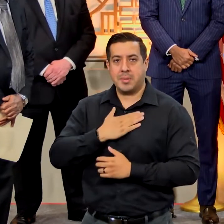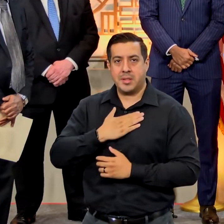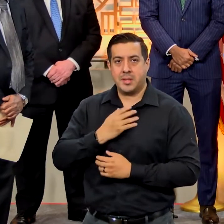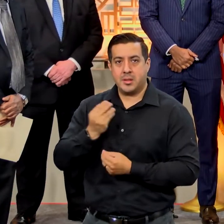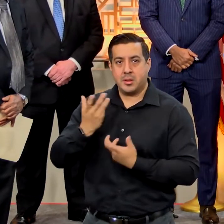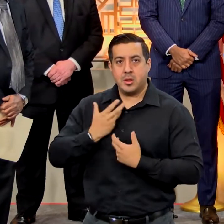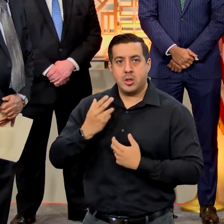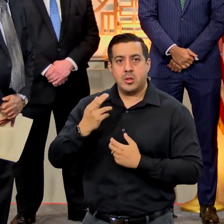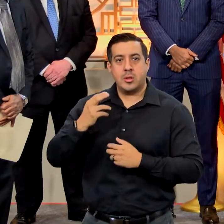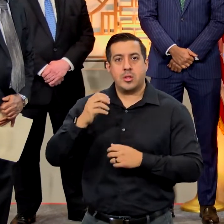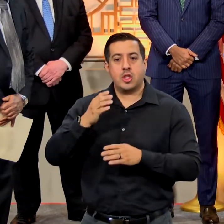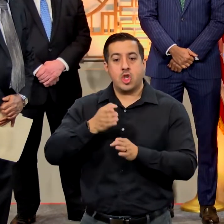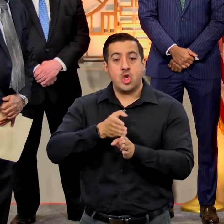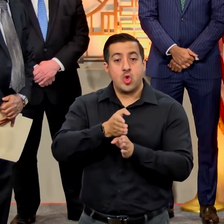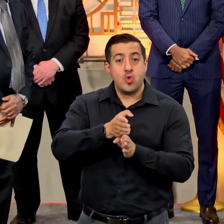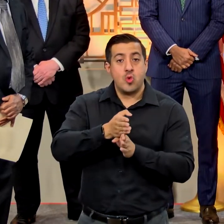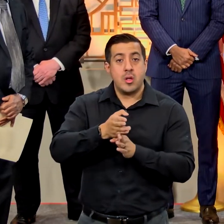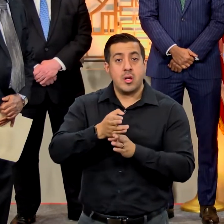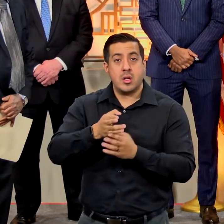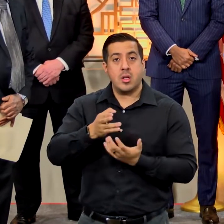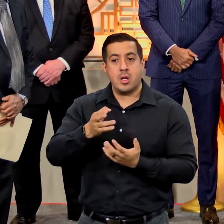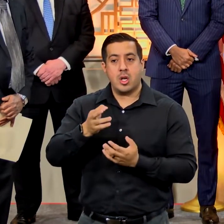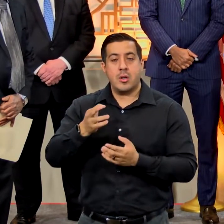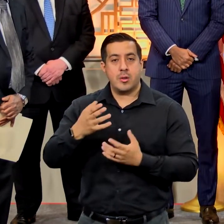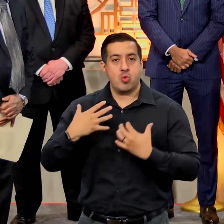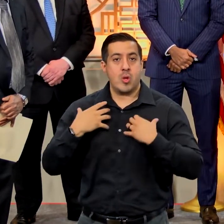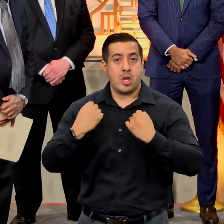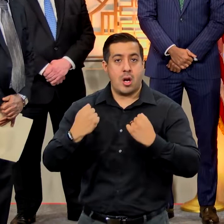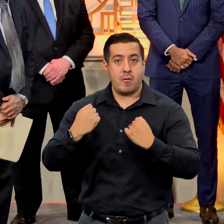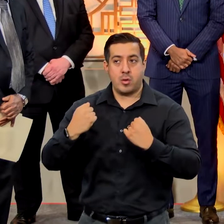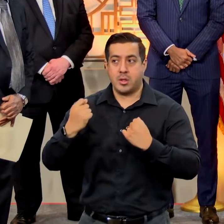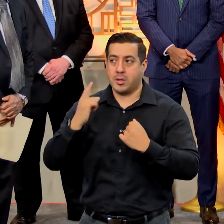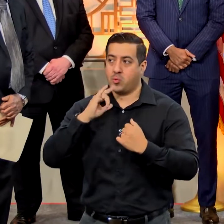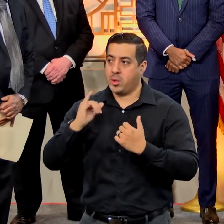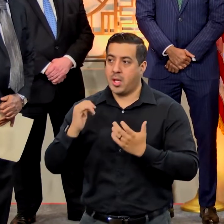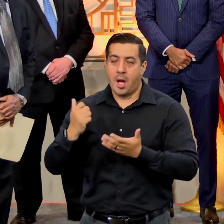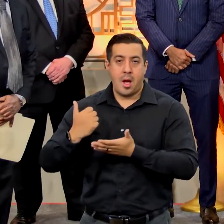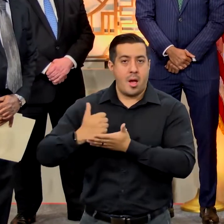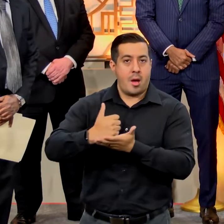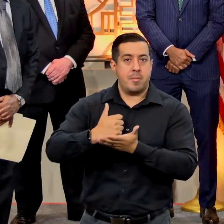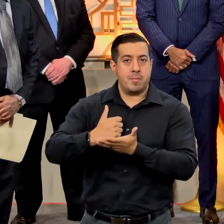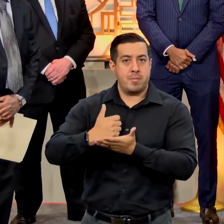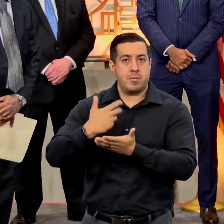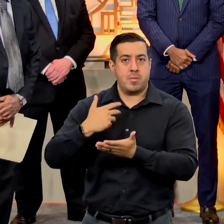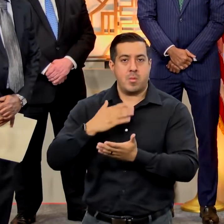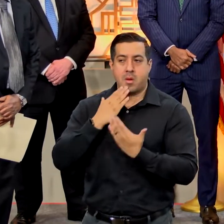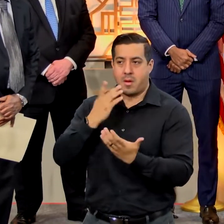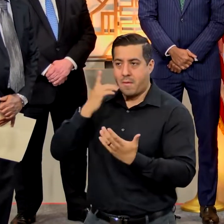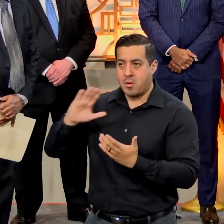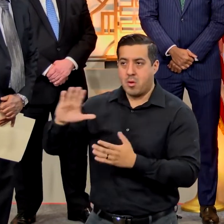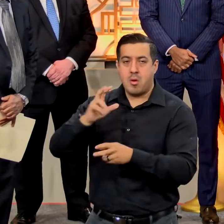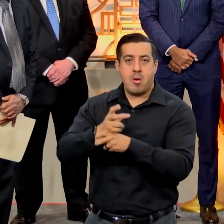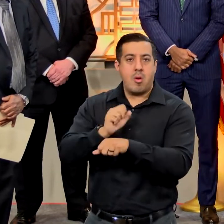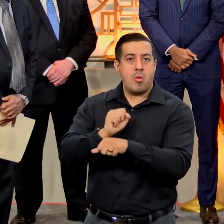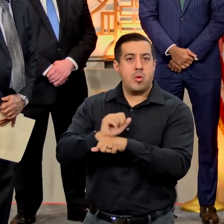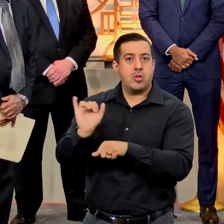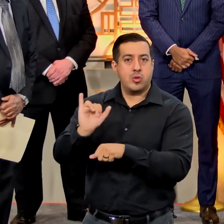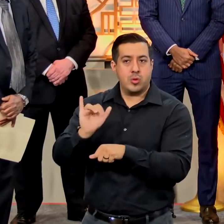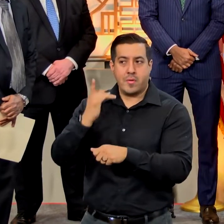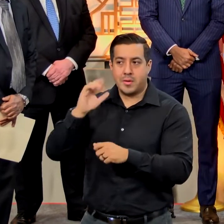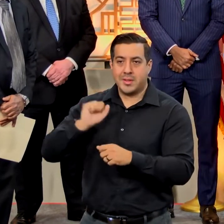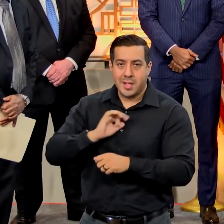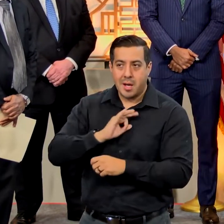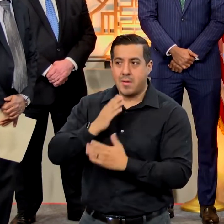career recovery is at the tip of the spear, and we're so proud of your colleagues for all that they're doing. And